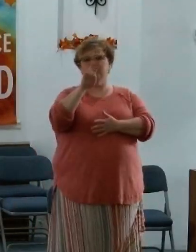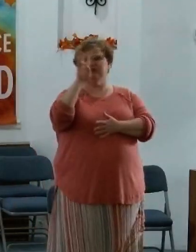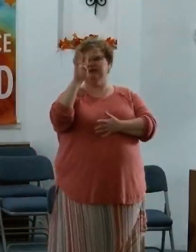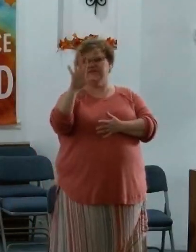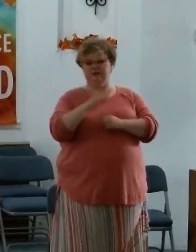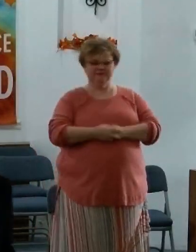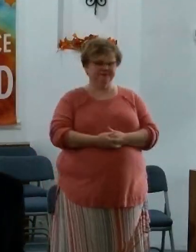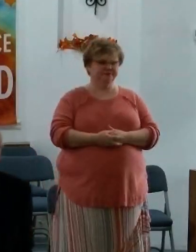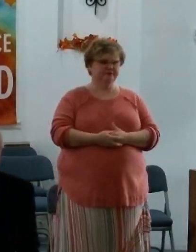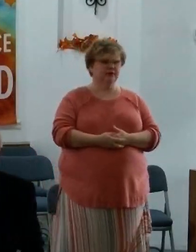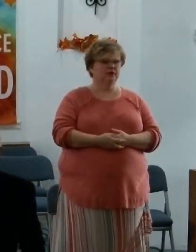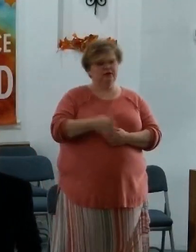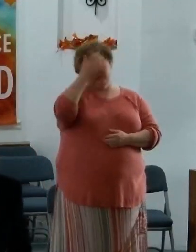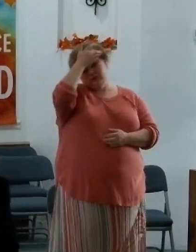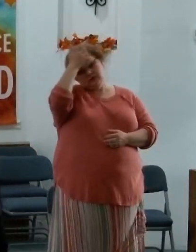275.